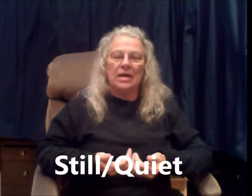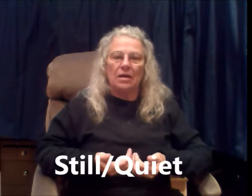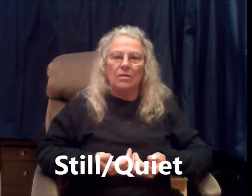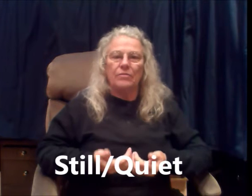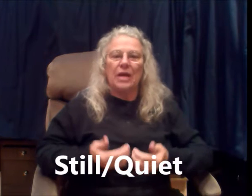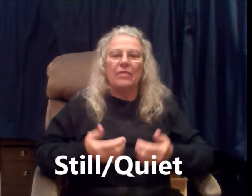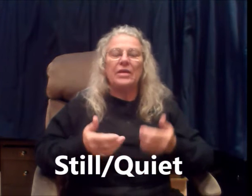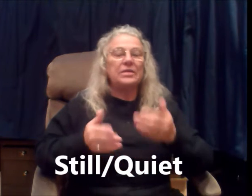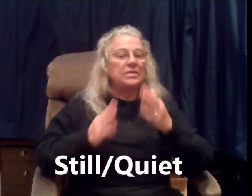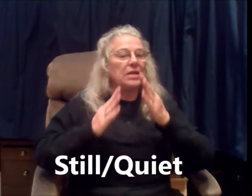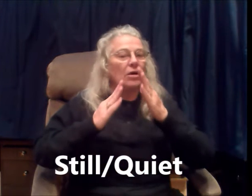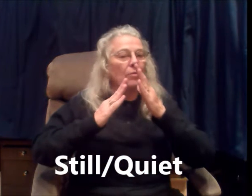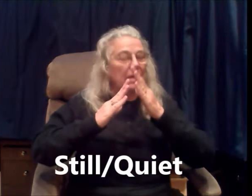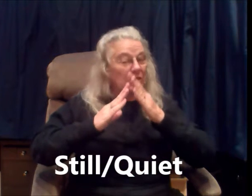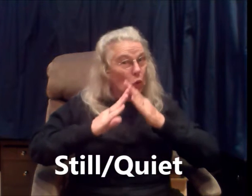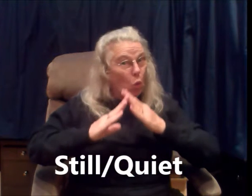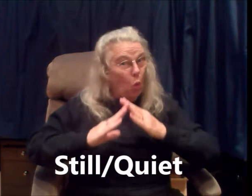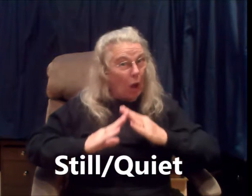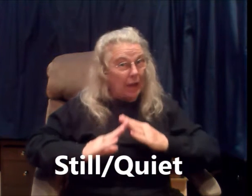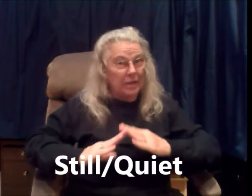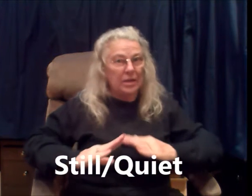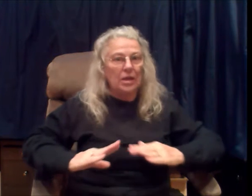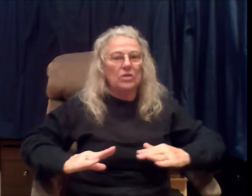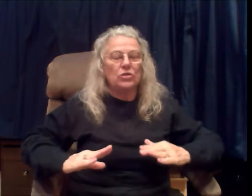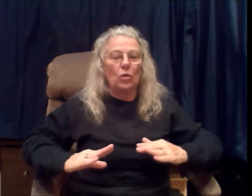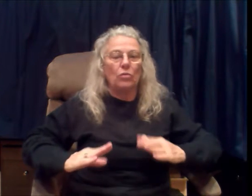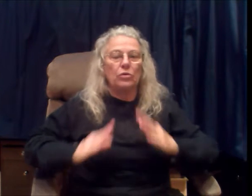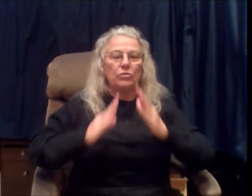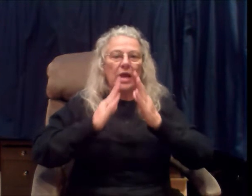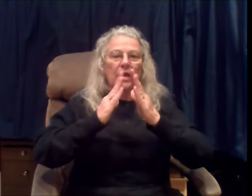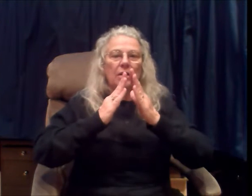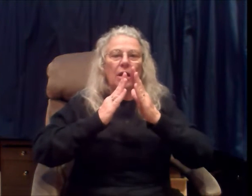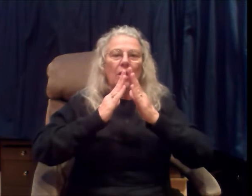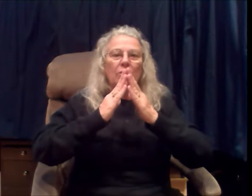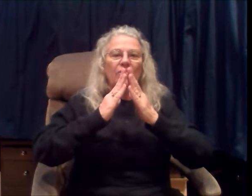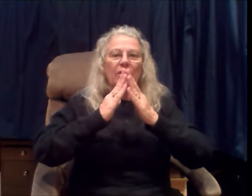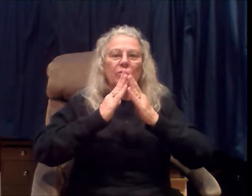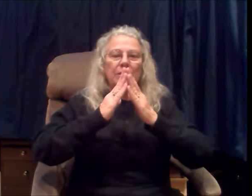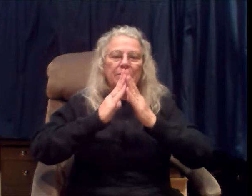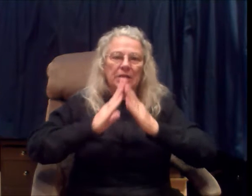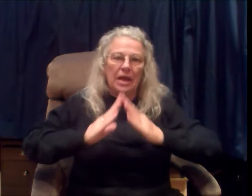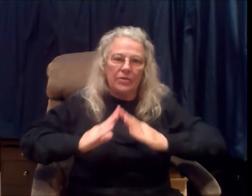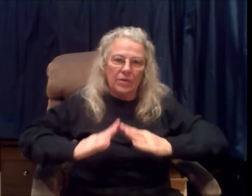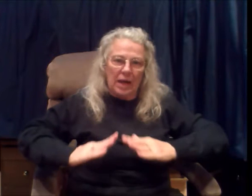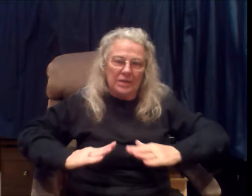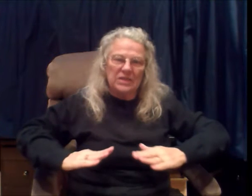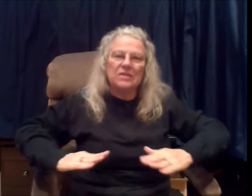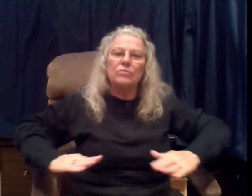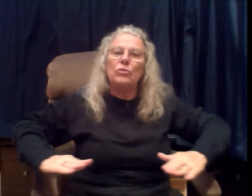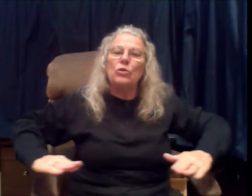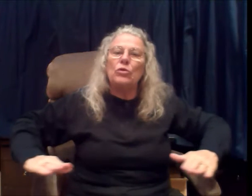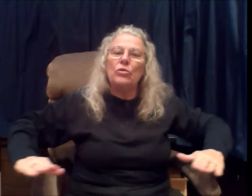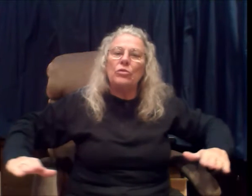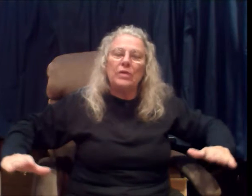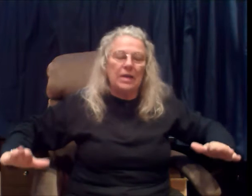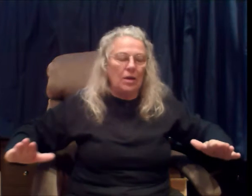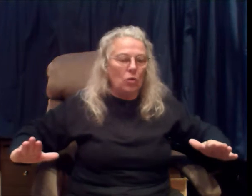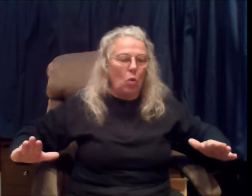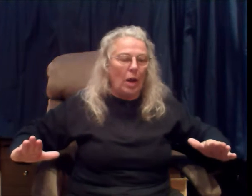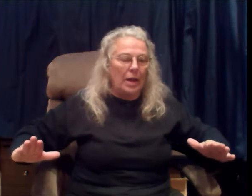Still. Now this still means quiet. So you take it, fingertips together, and smooth it down